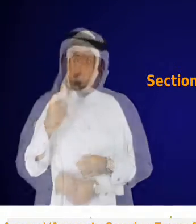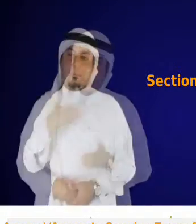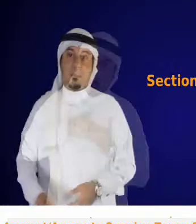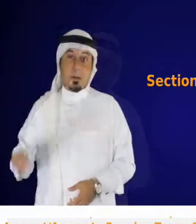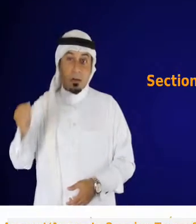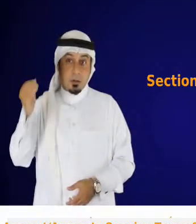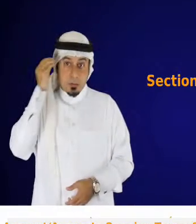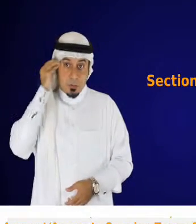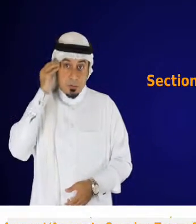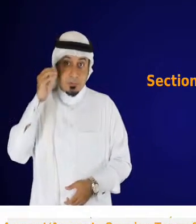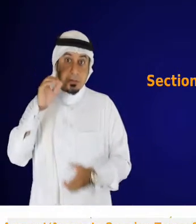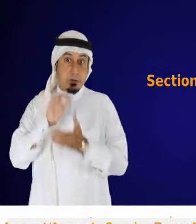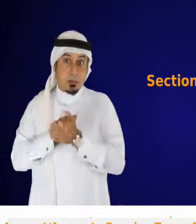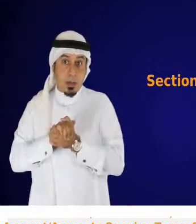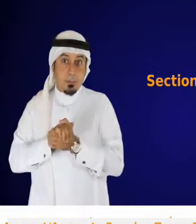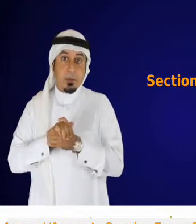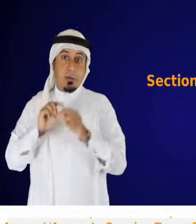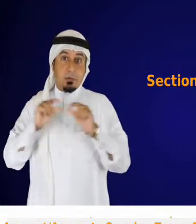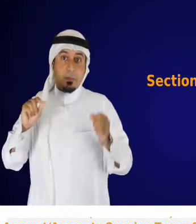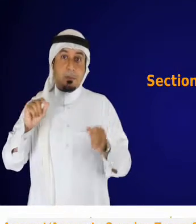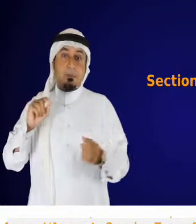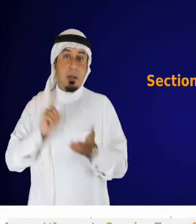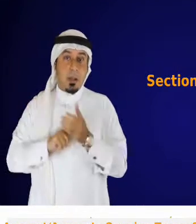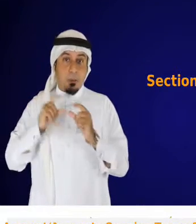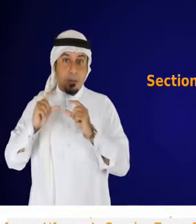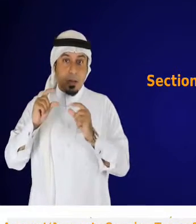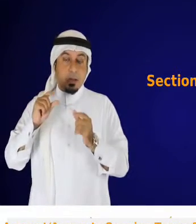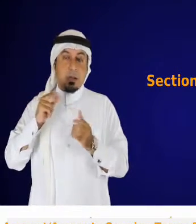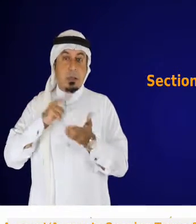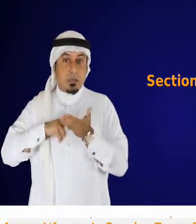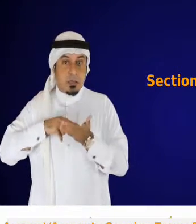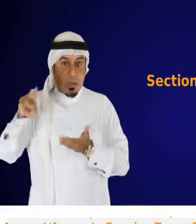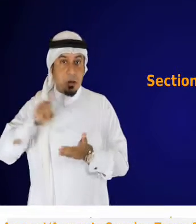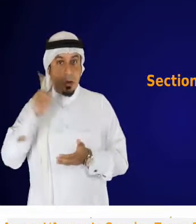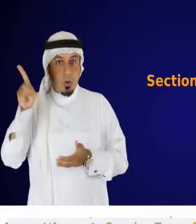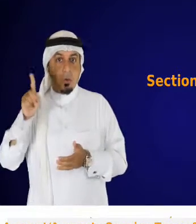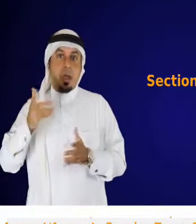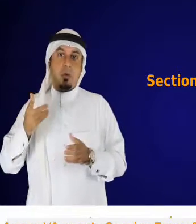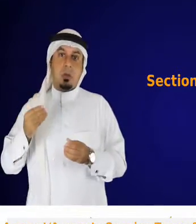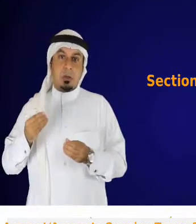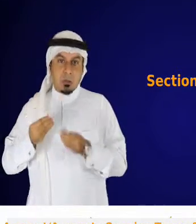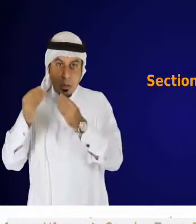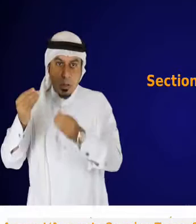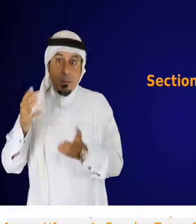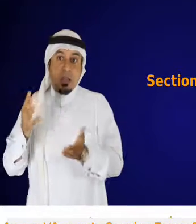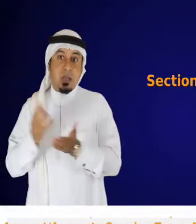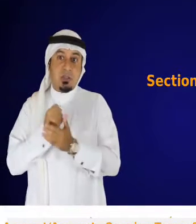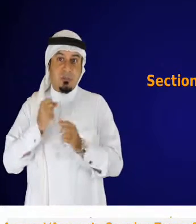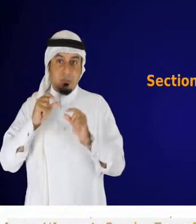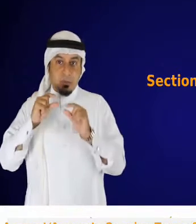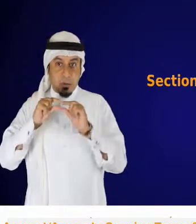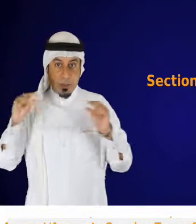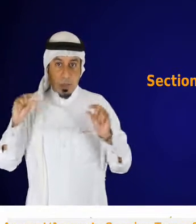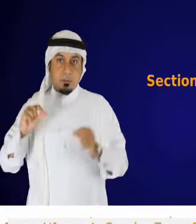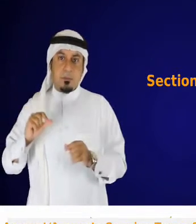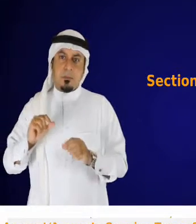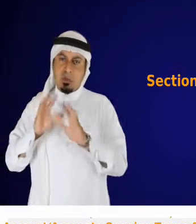C. There can be risks associated with any account denominated in foreign currency. Accordingly, the account